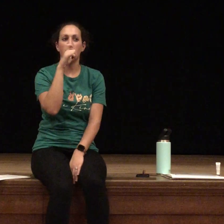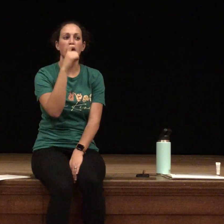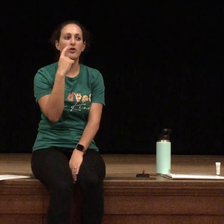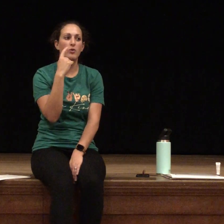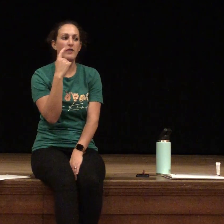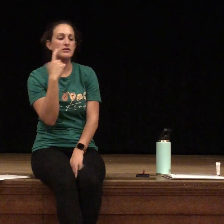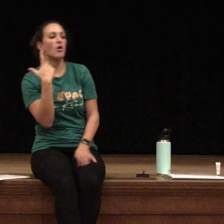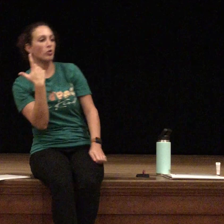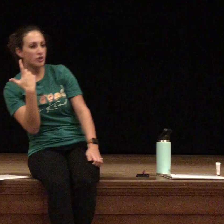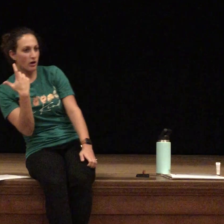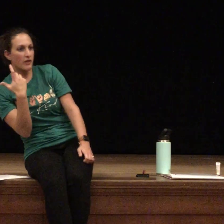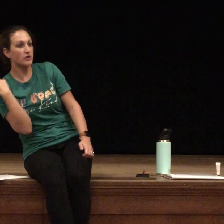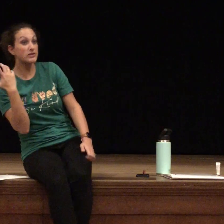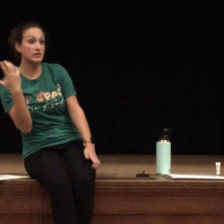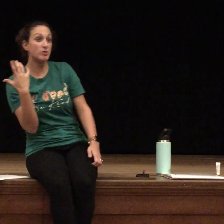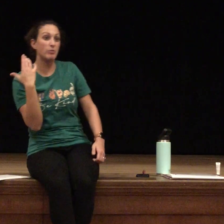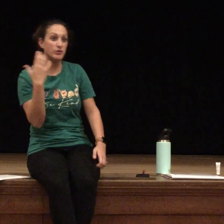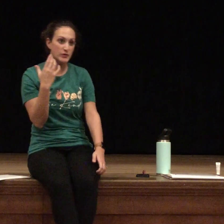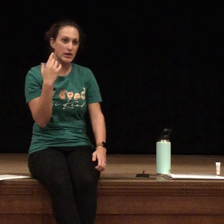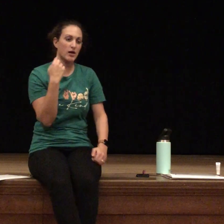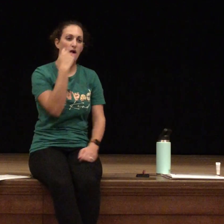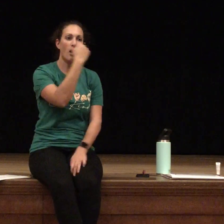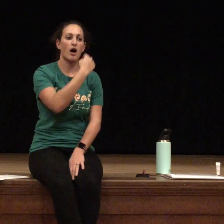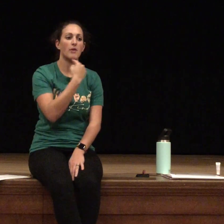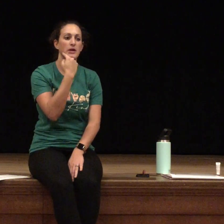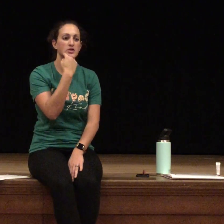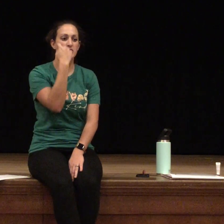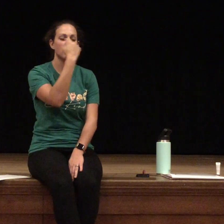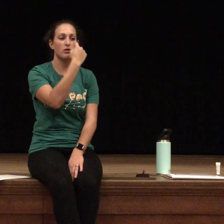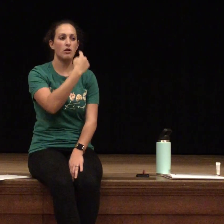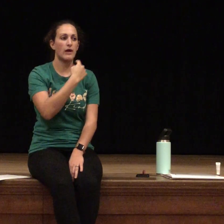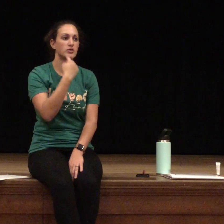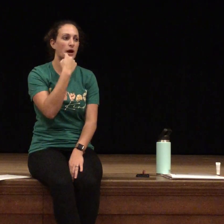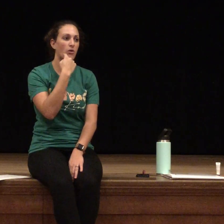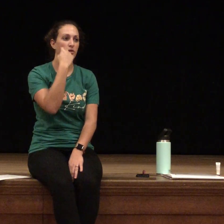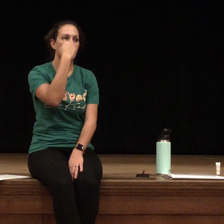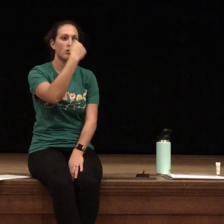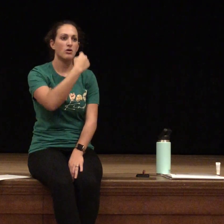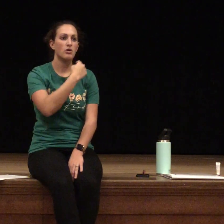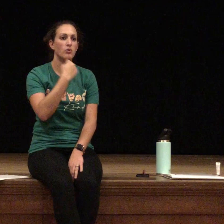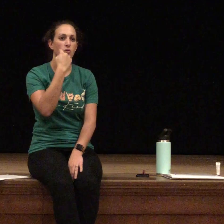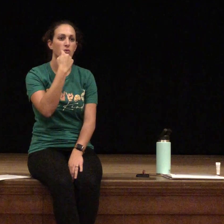other one that's older, that you'll still see people using, is just a circle around your mouth. Who?